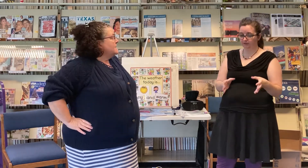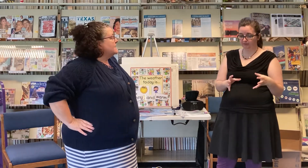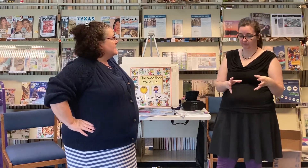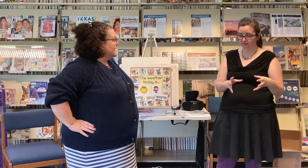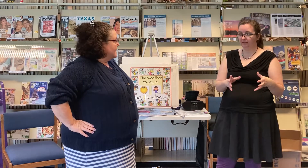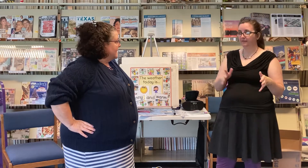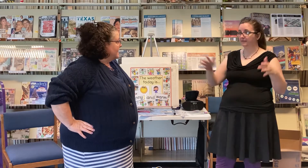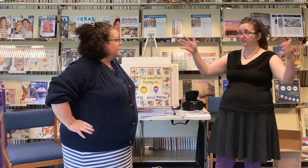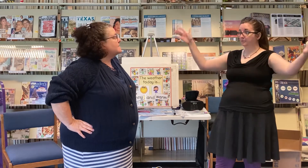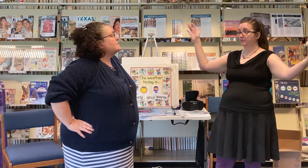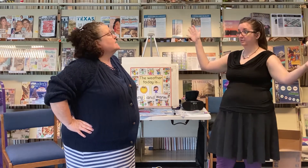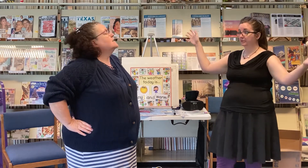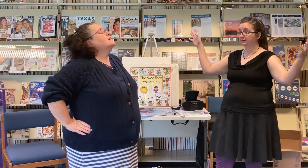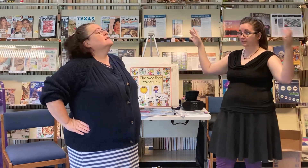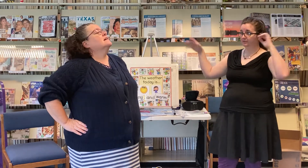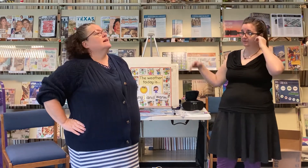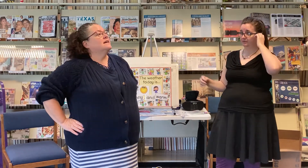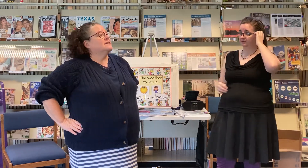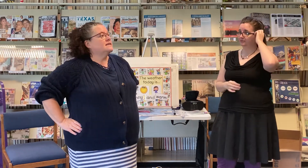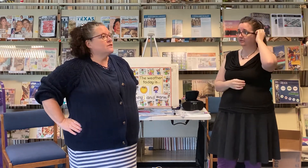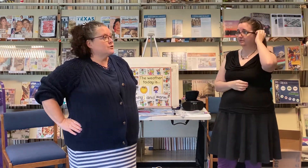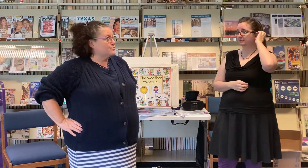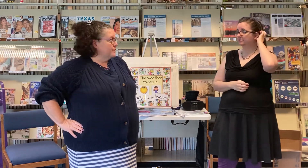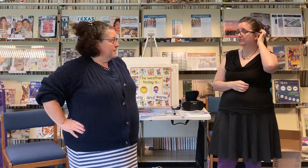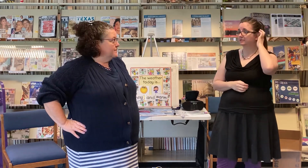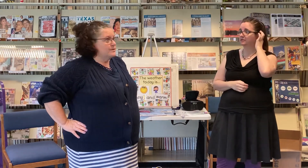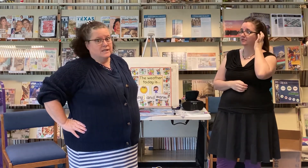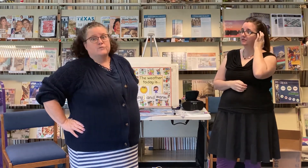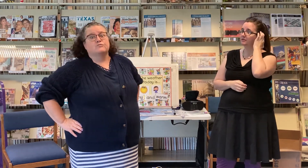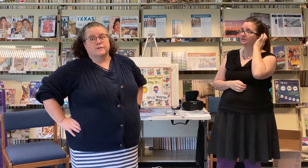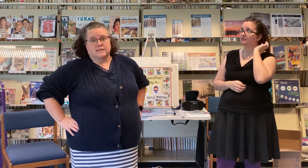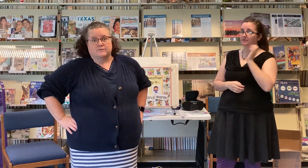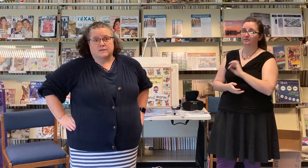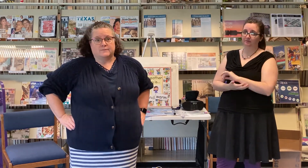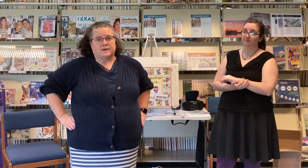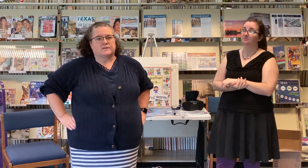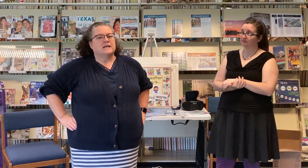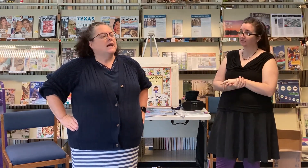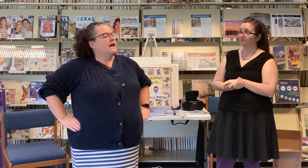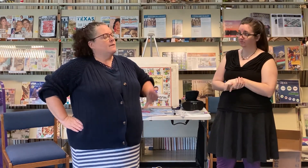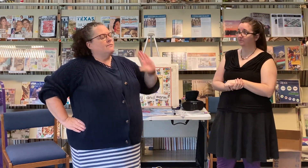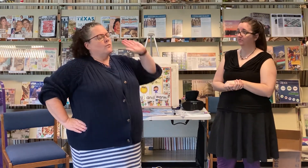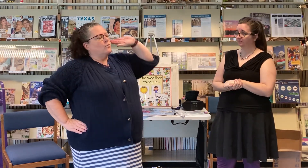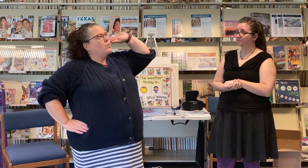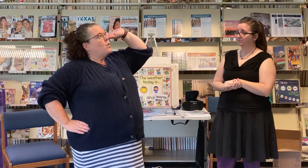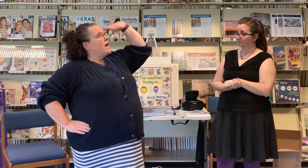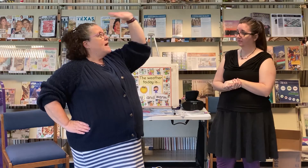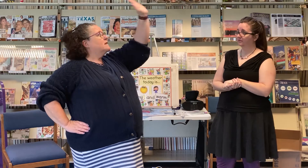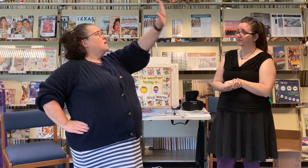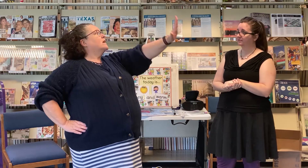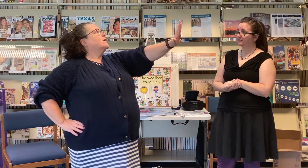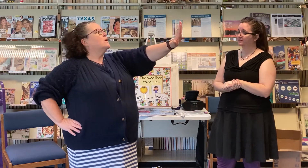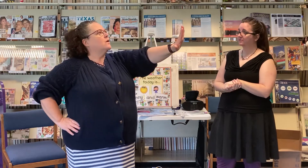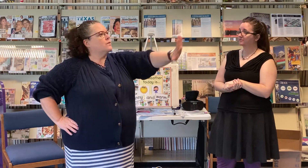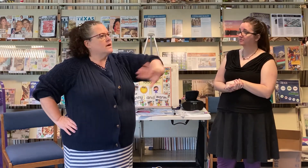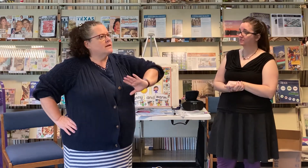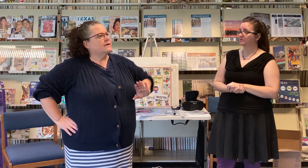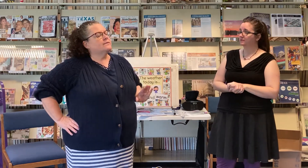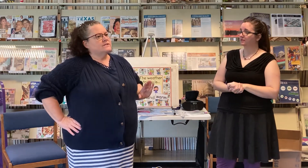ones. Yes. And then there's a bunch of big ones. And then there's really, really, really, really big ones. Mm-hmm. And way long ago, there was